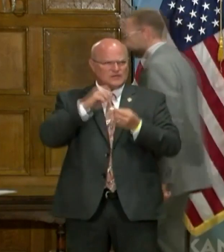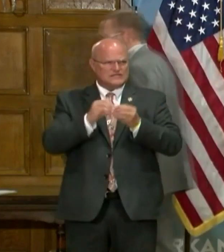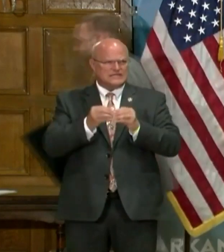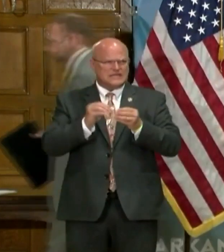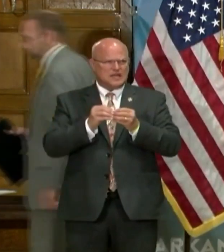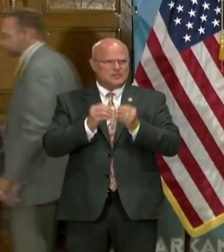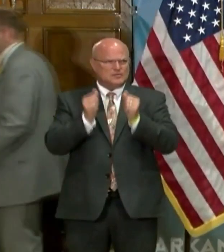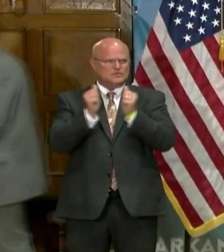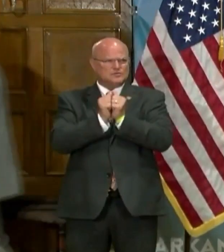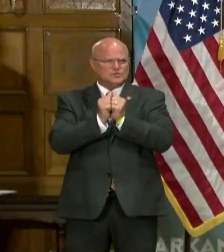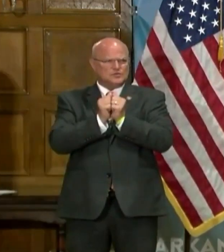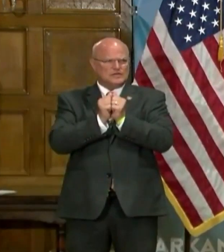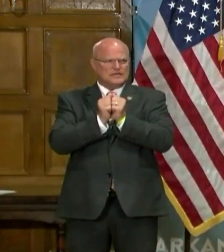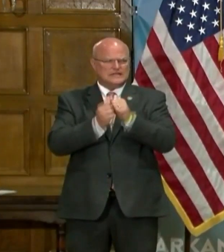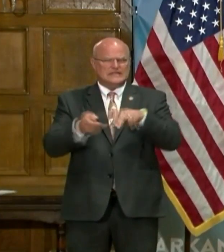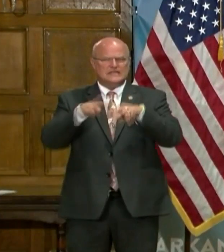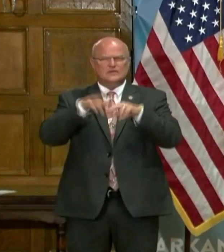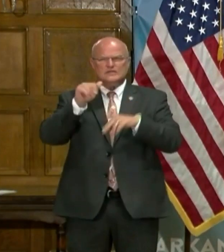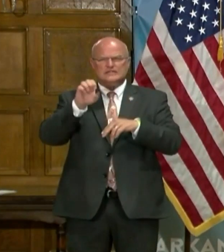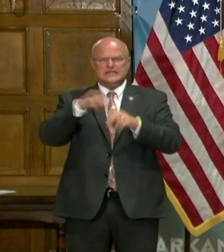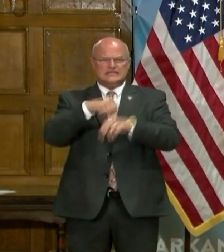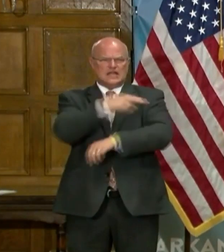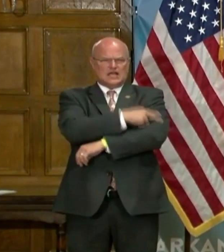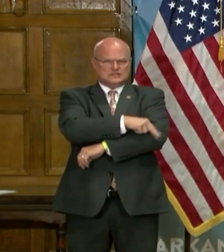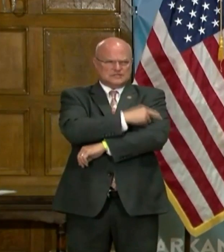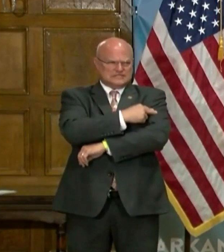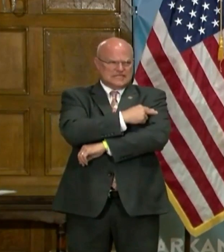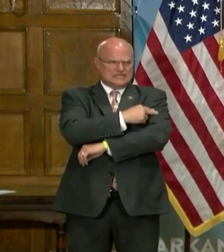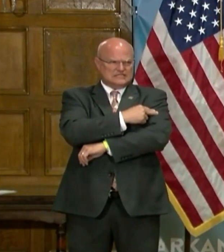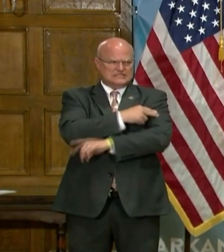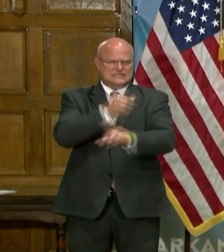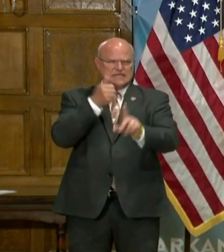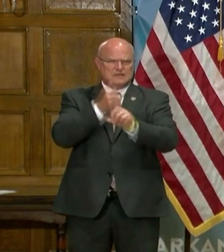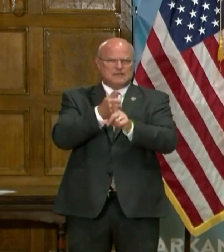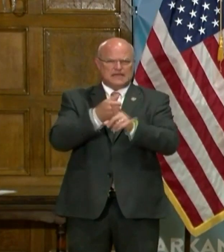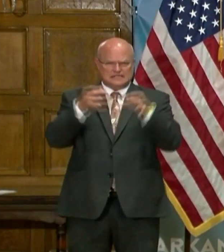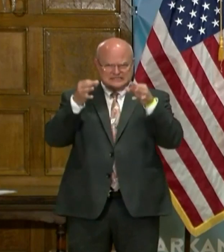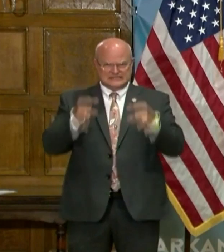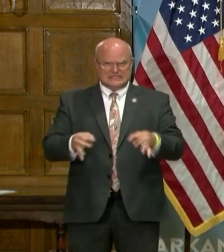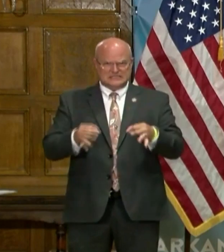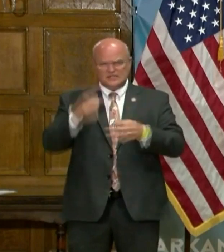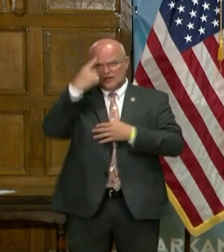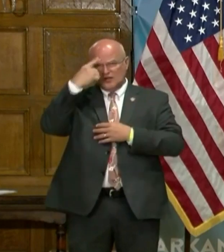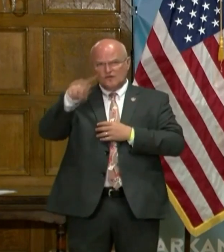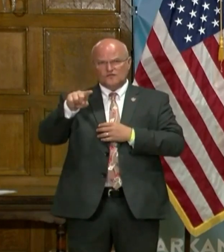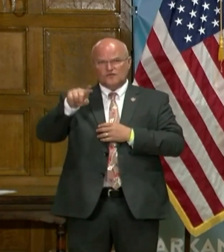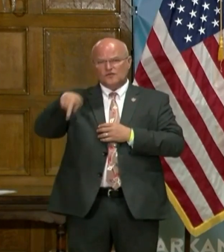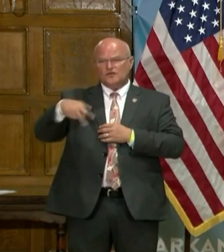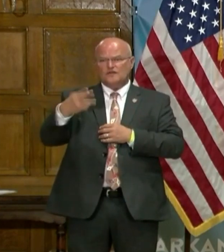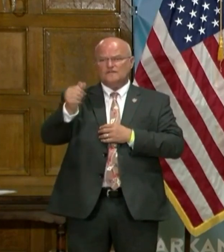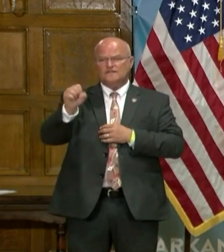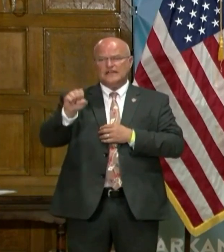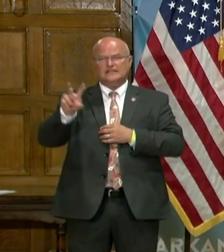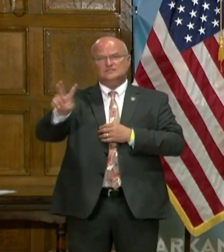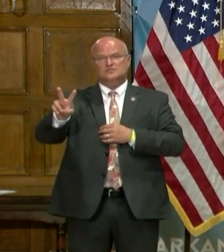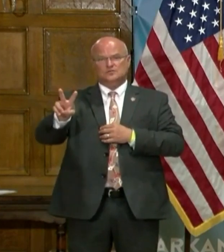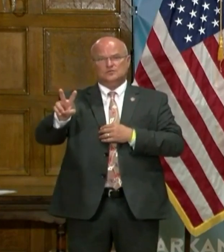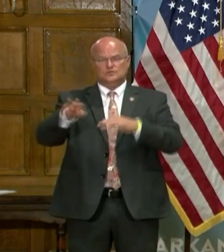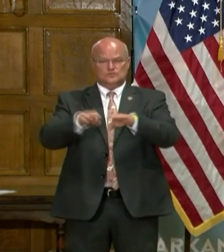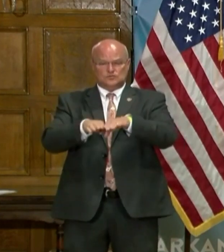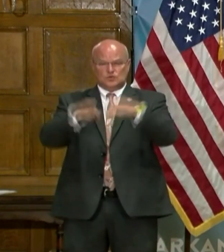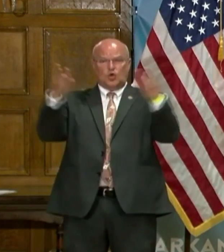numbers in increased cases and hospitalizations impacting your decision for phase 2 for